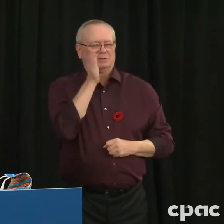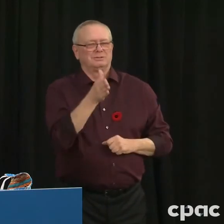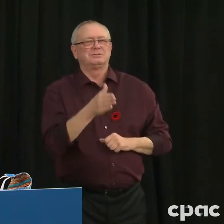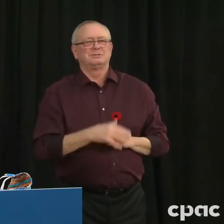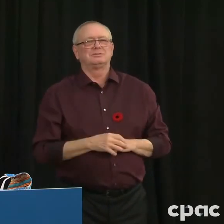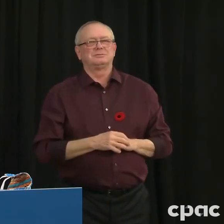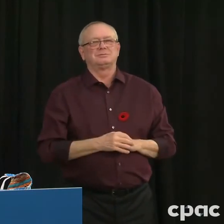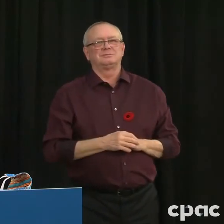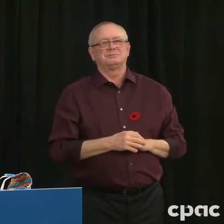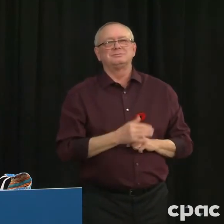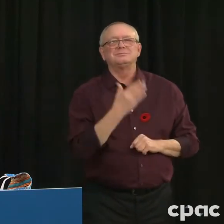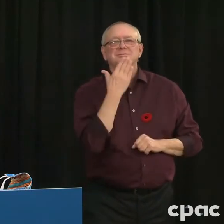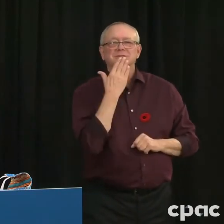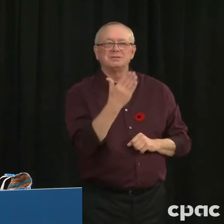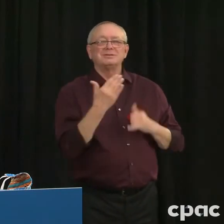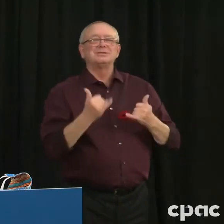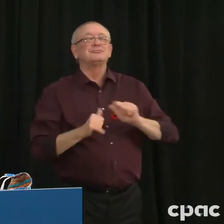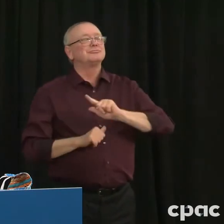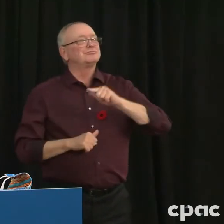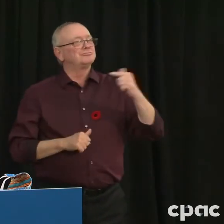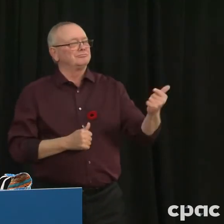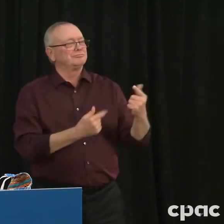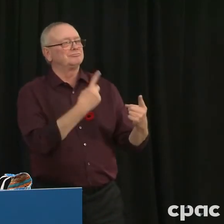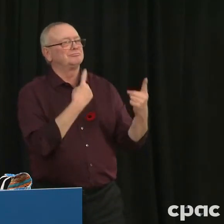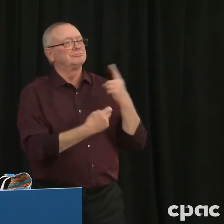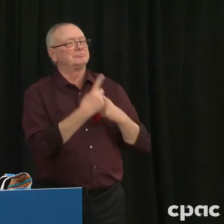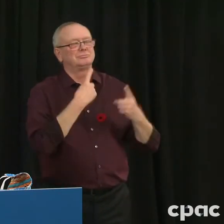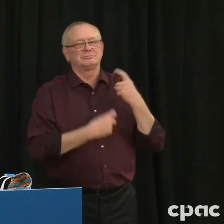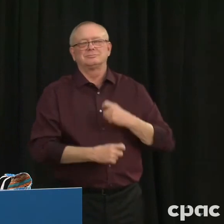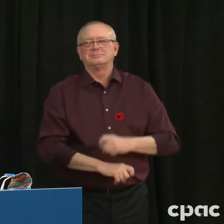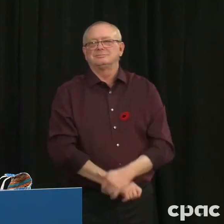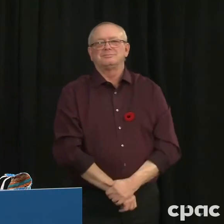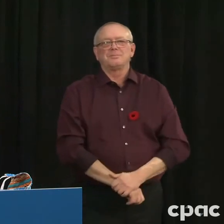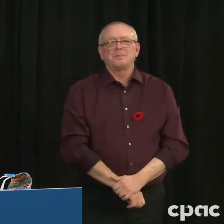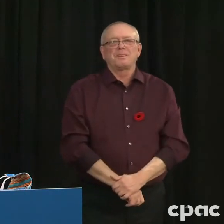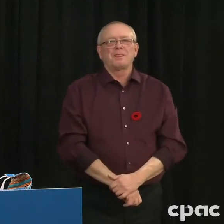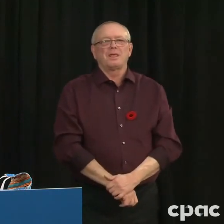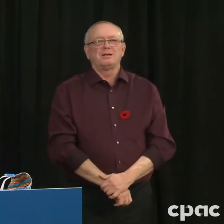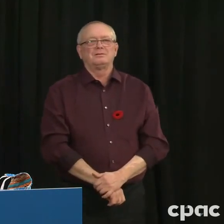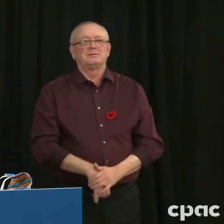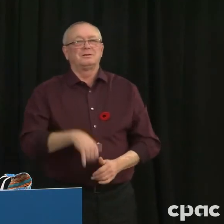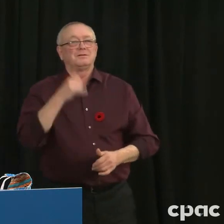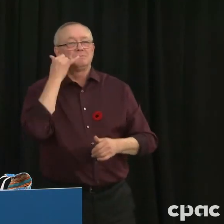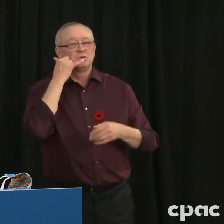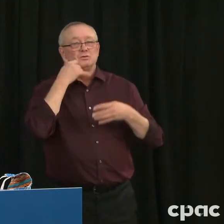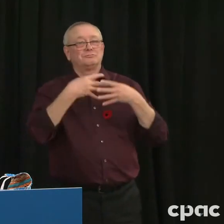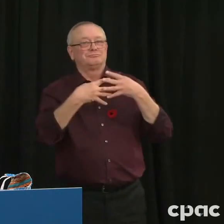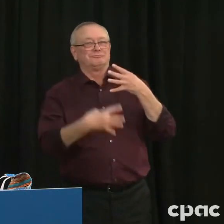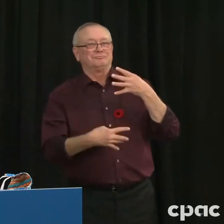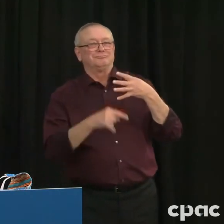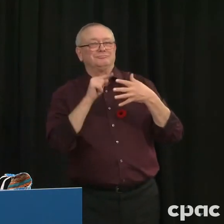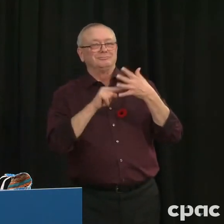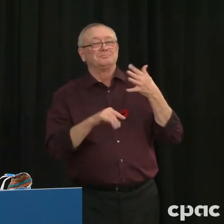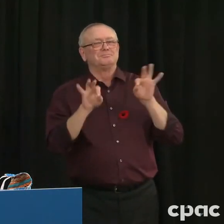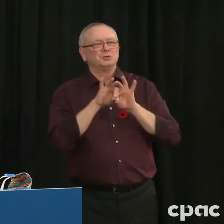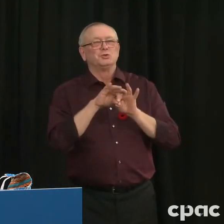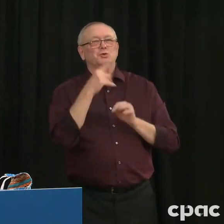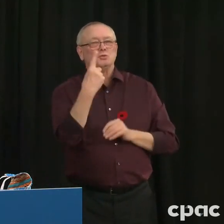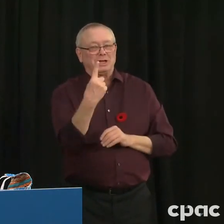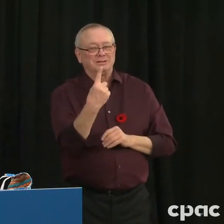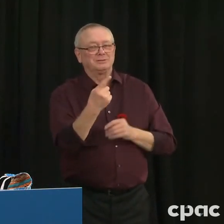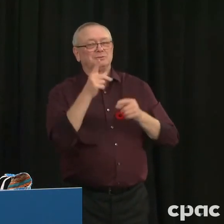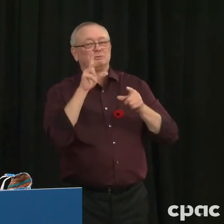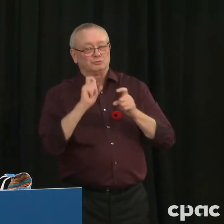have. All right, we'll go to the phone now. We have a very full queue, so please limit it to 1 question, and we will get through as many as